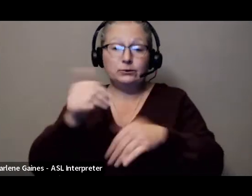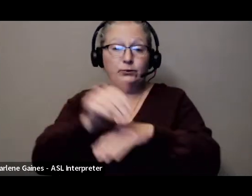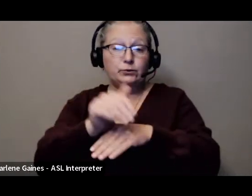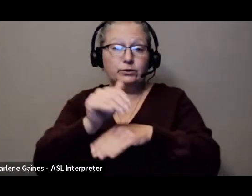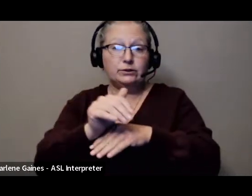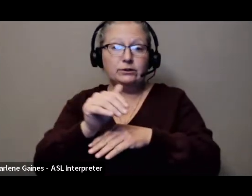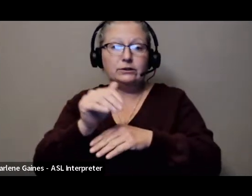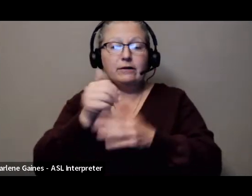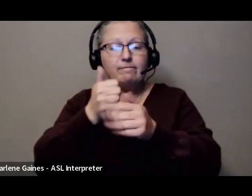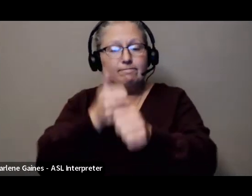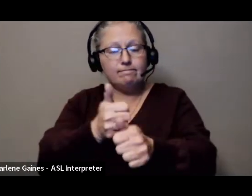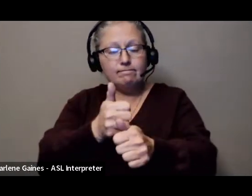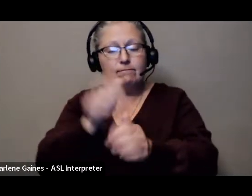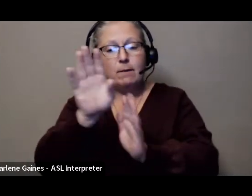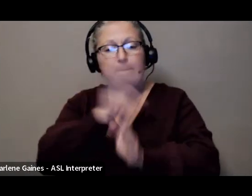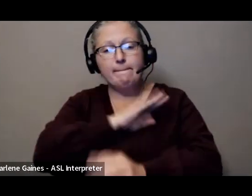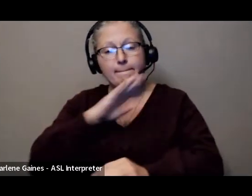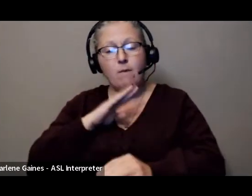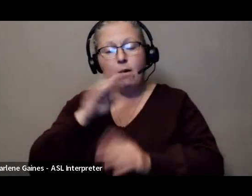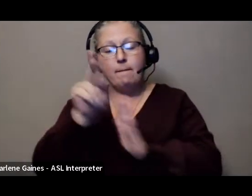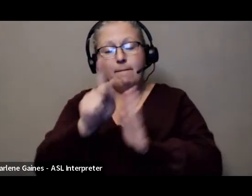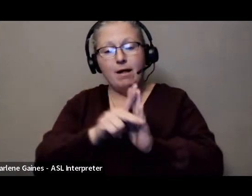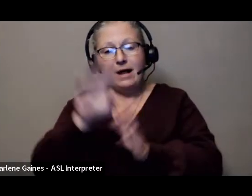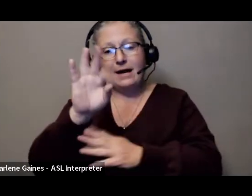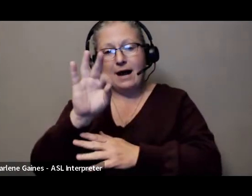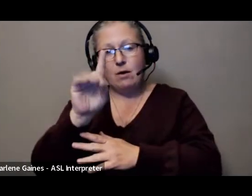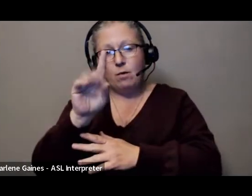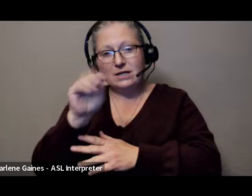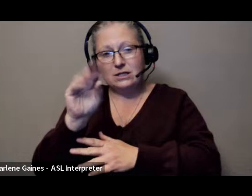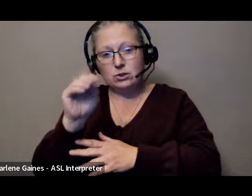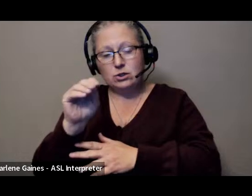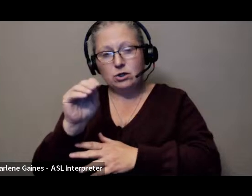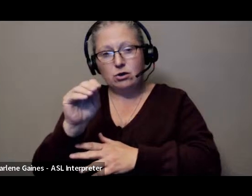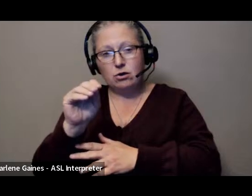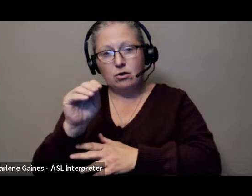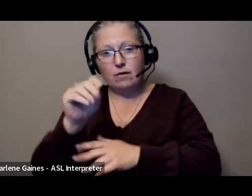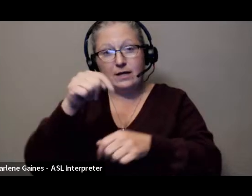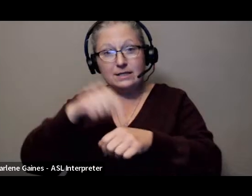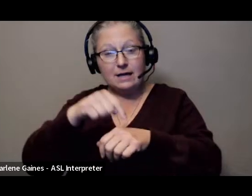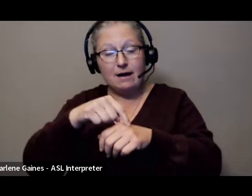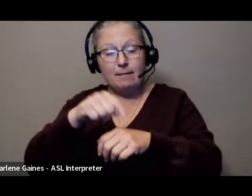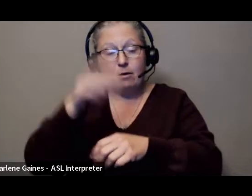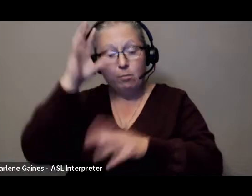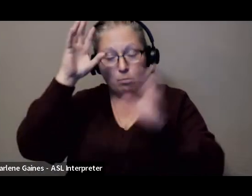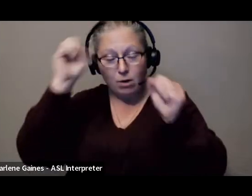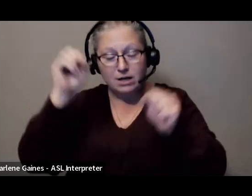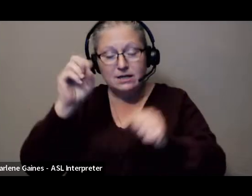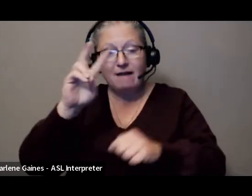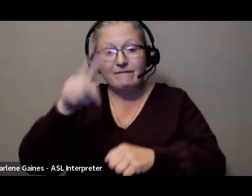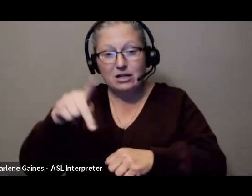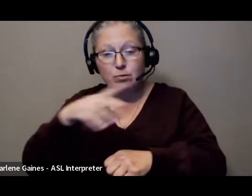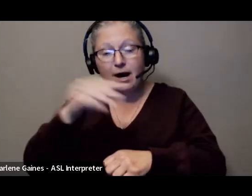per board policy 9100, the term of the president, vice president, and clerk of the